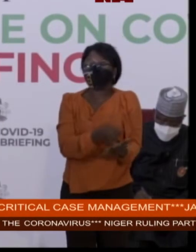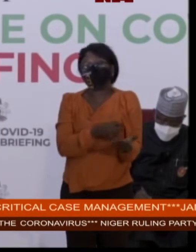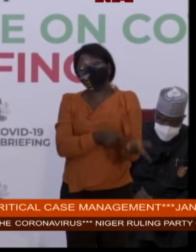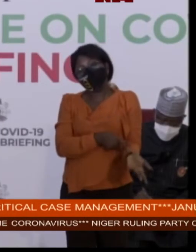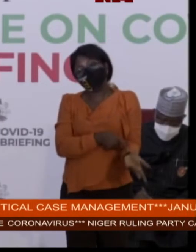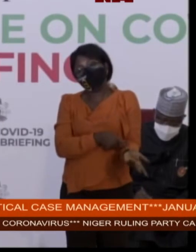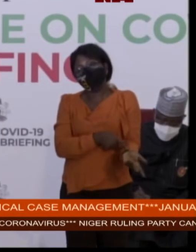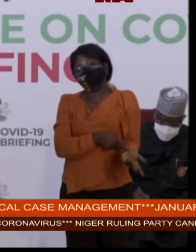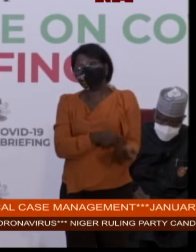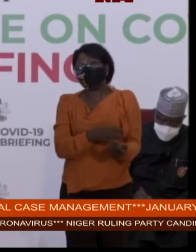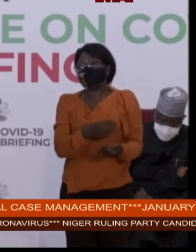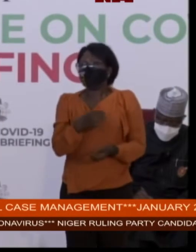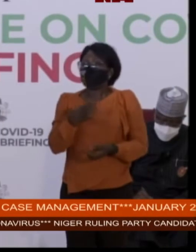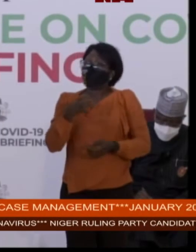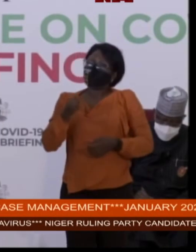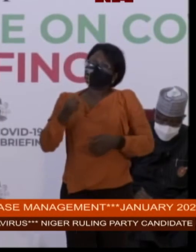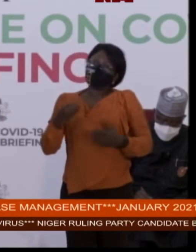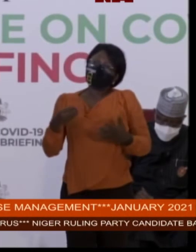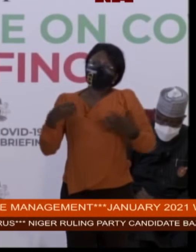immunization, childhood